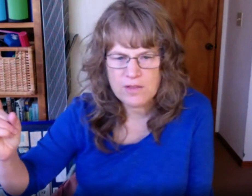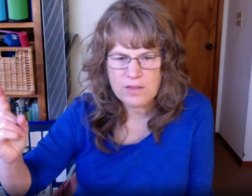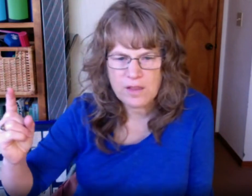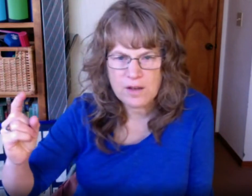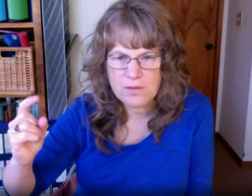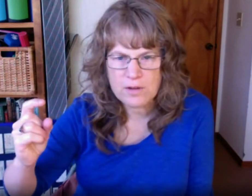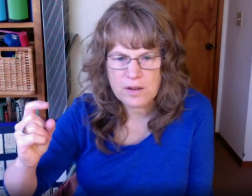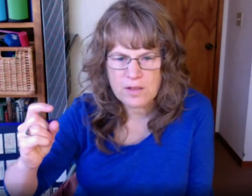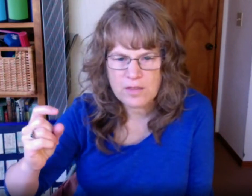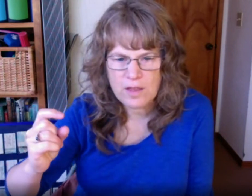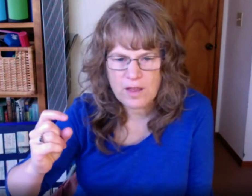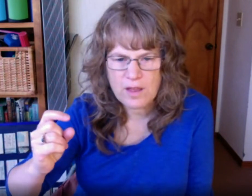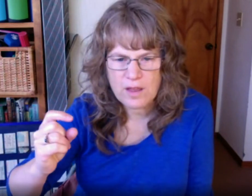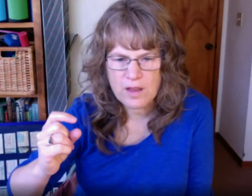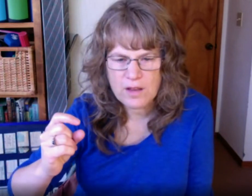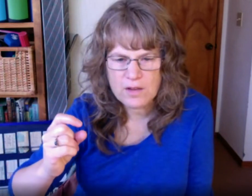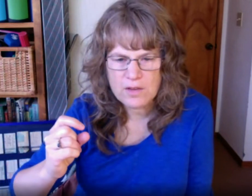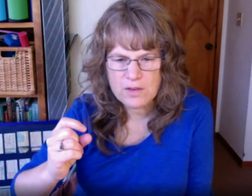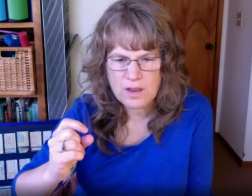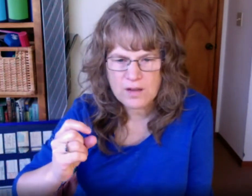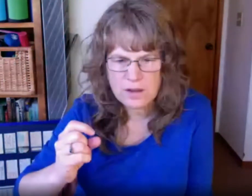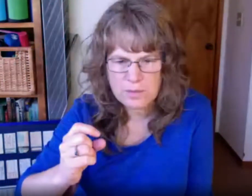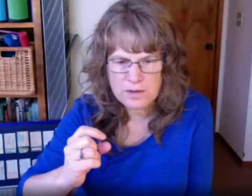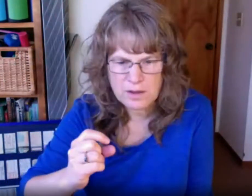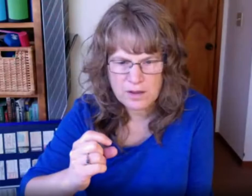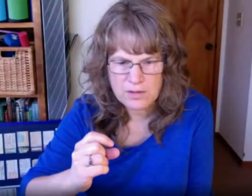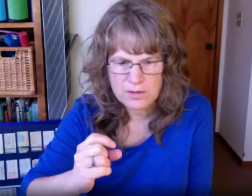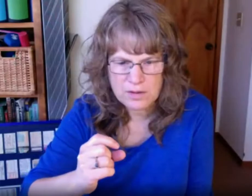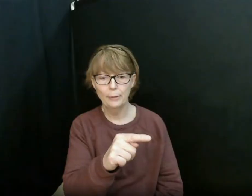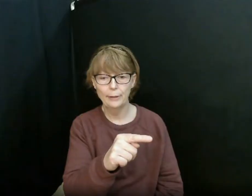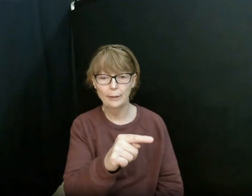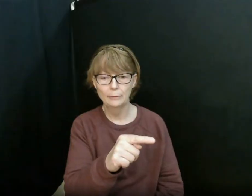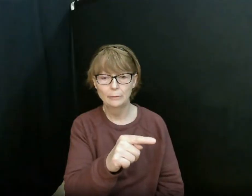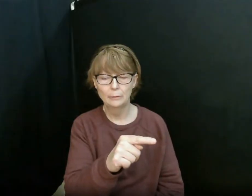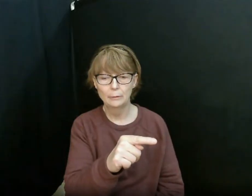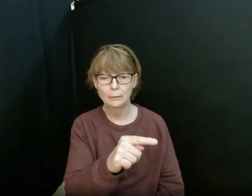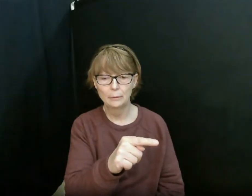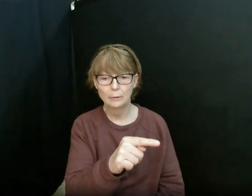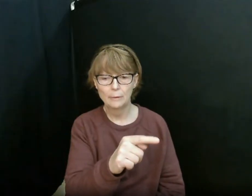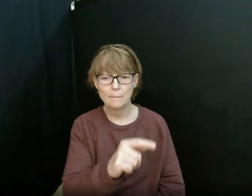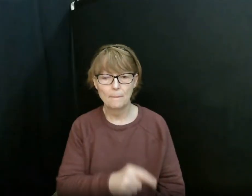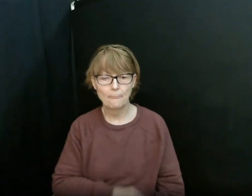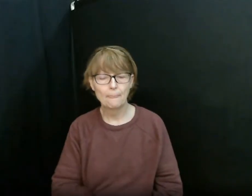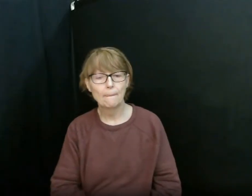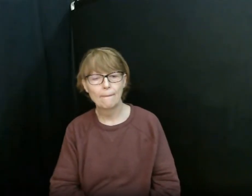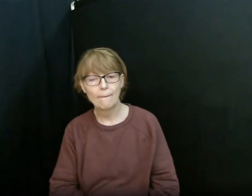and I'm going like that, and coming, and then period. Pointing. Okay, so it's just kind of